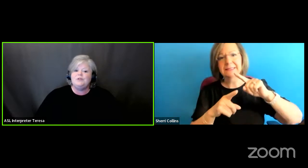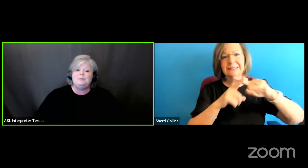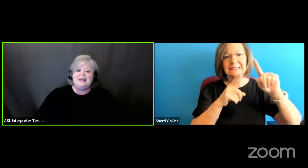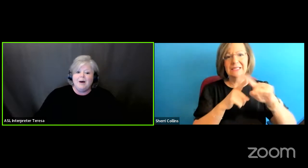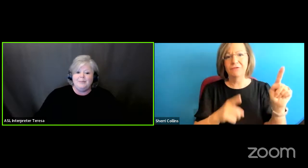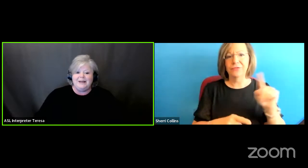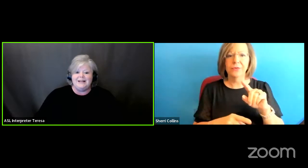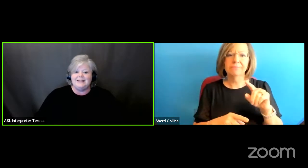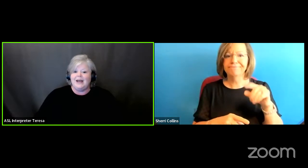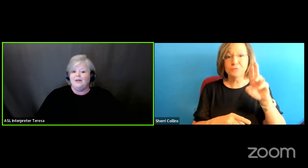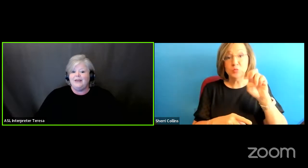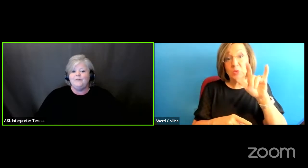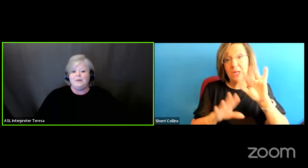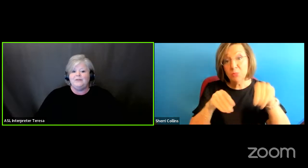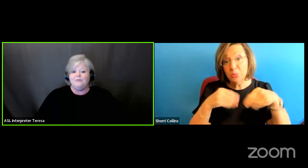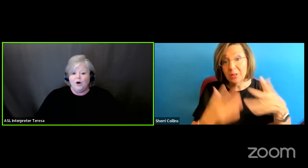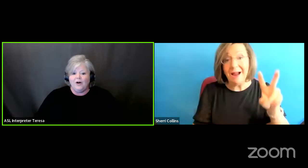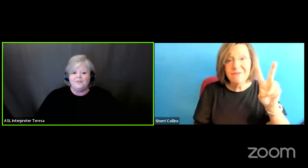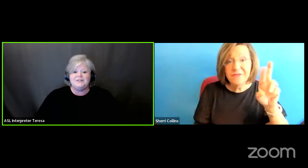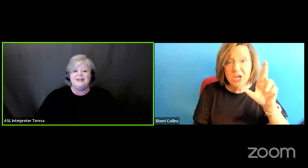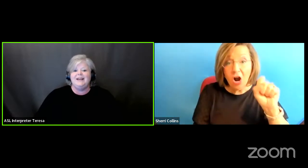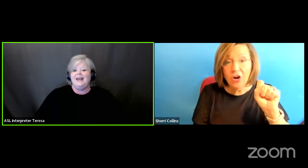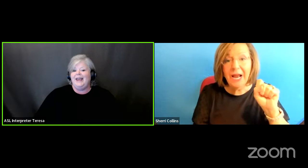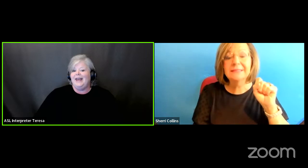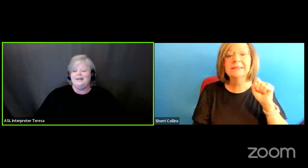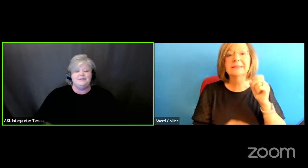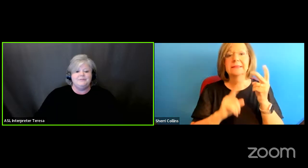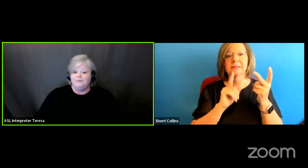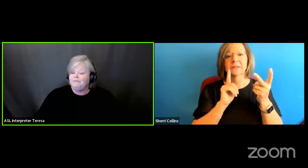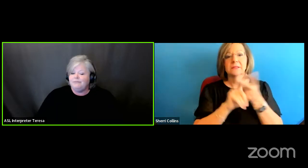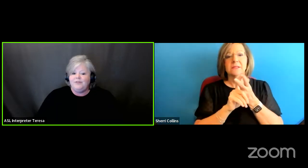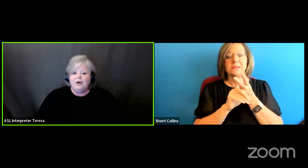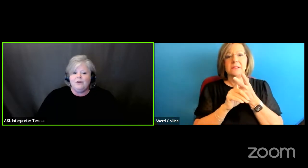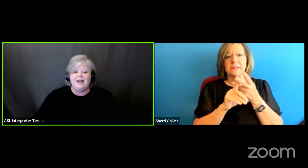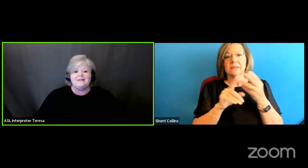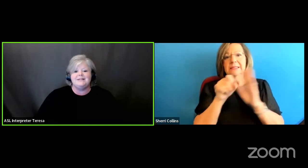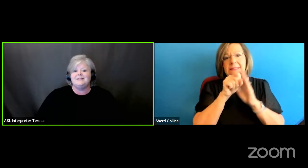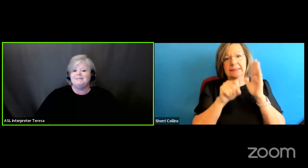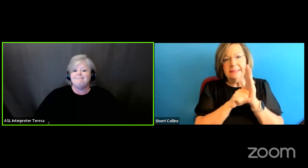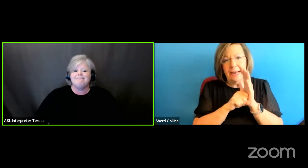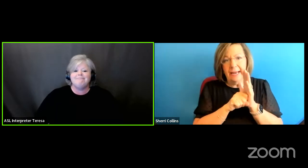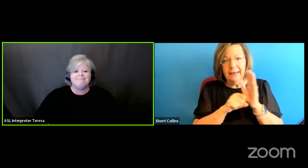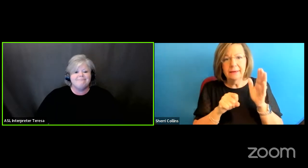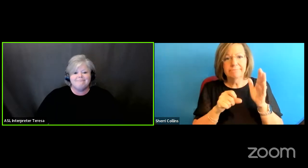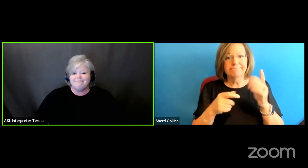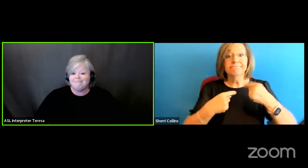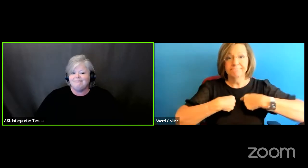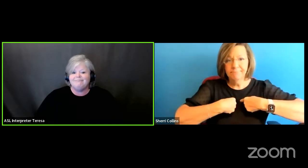Showing those big companies and how they've been involved, and VRS,